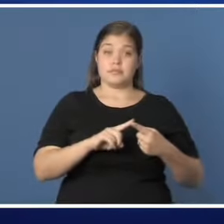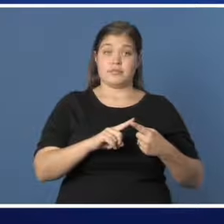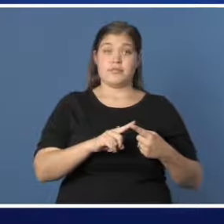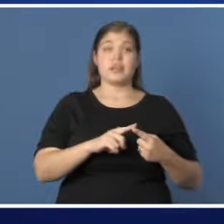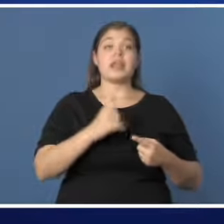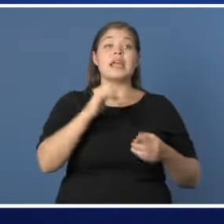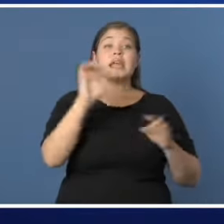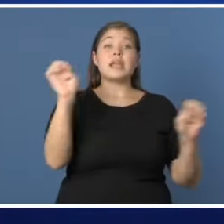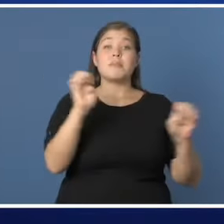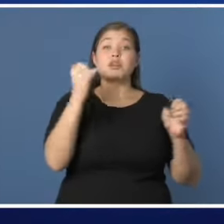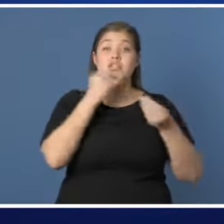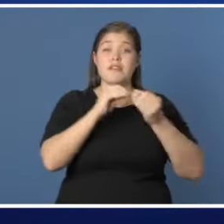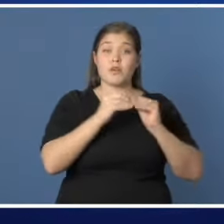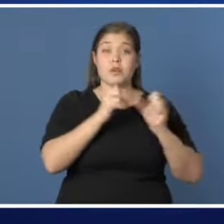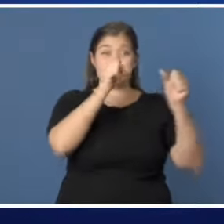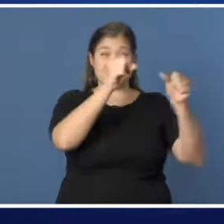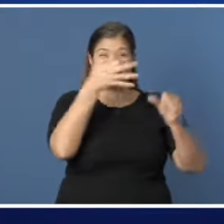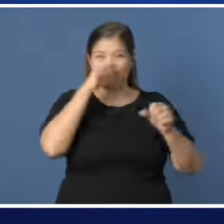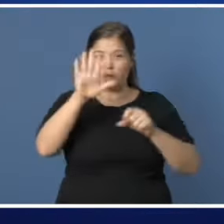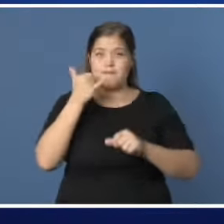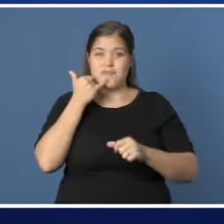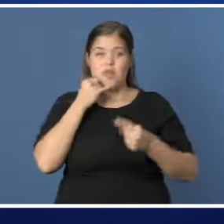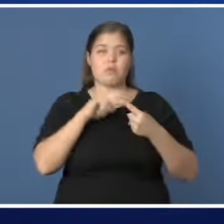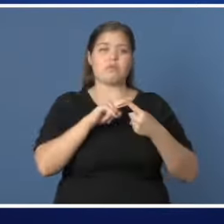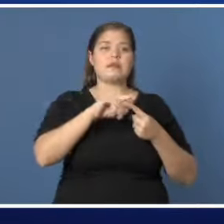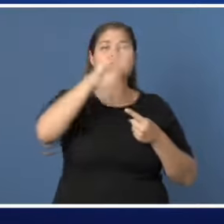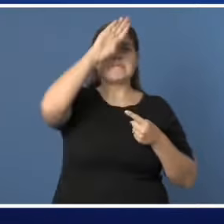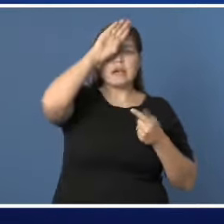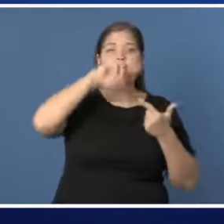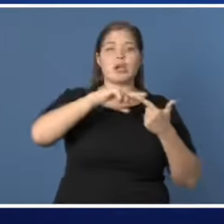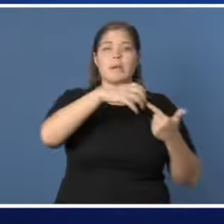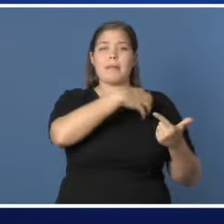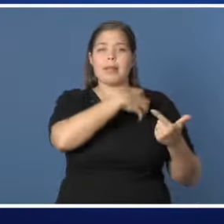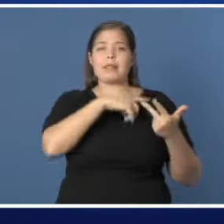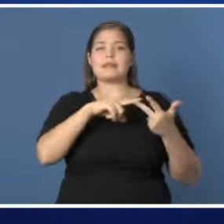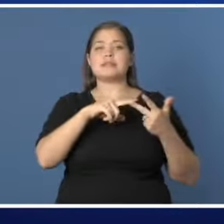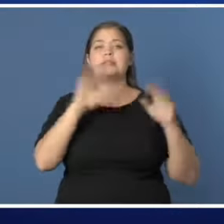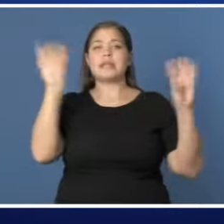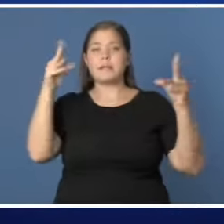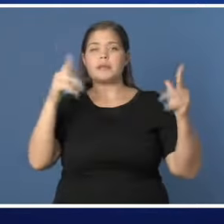Post emergency telephone numbers by phones, fire, police, ambulance, etc.